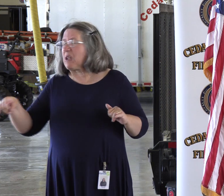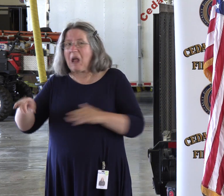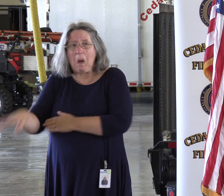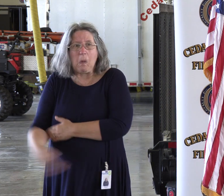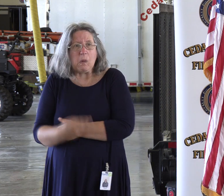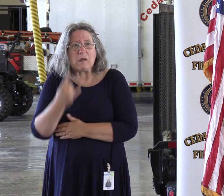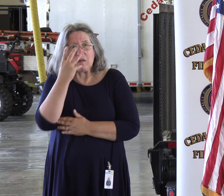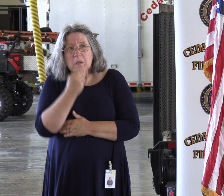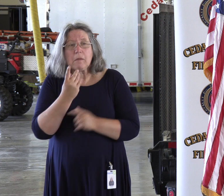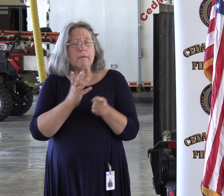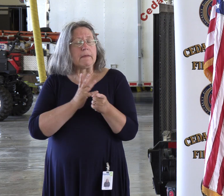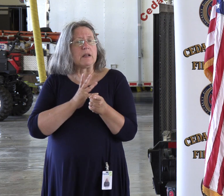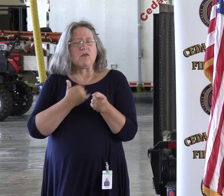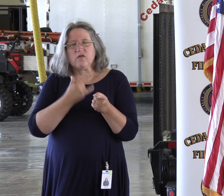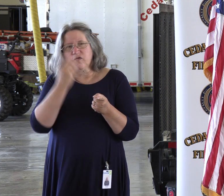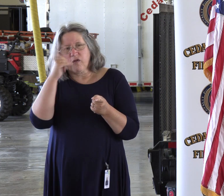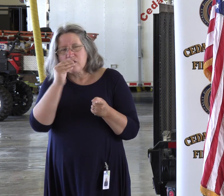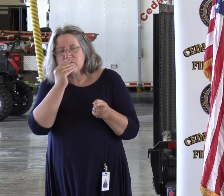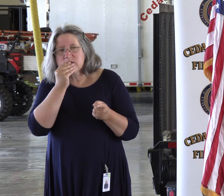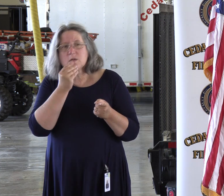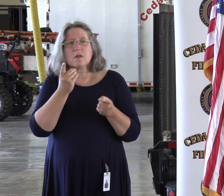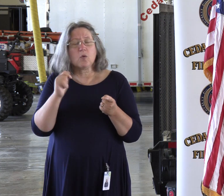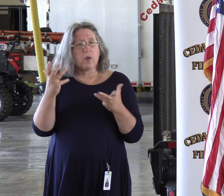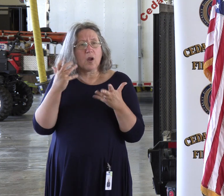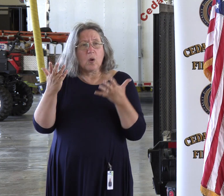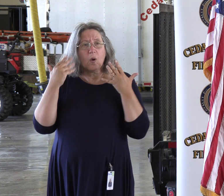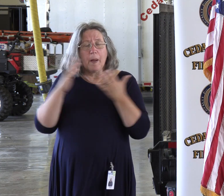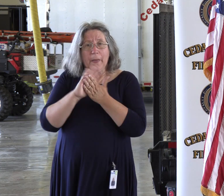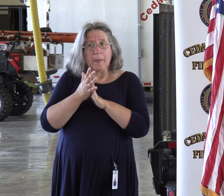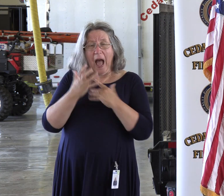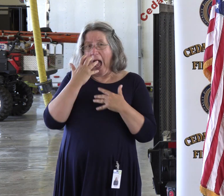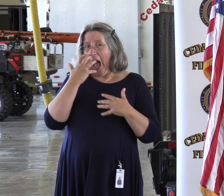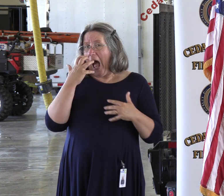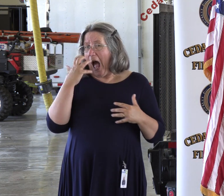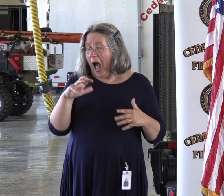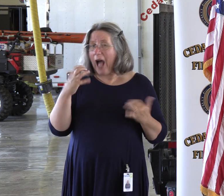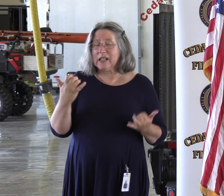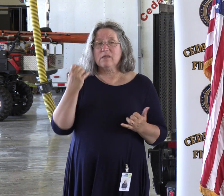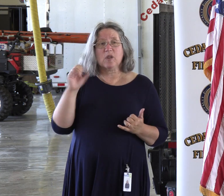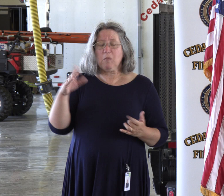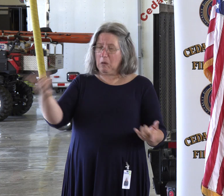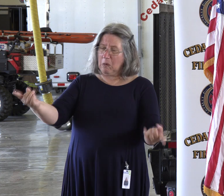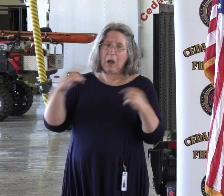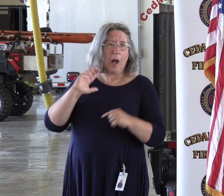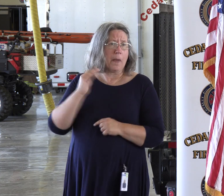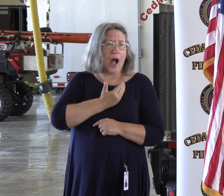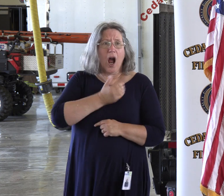safe place, a place for food, a place to stay cool as it gets hot out this weekend, come to the